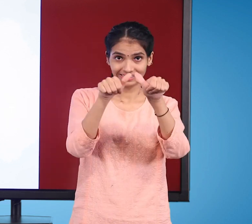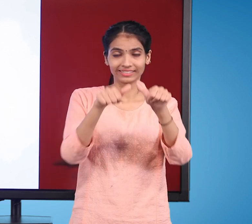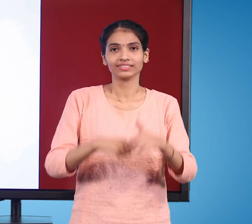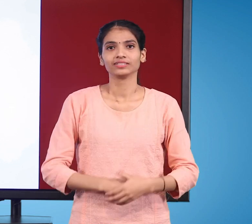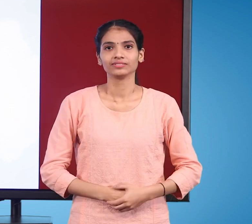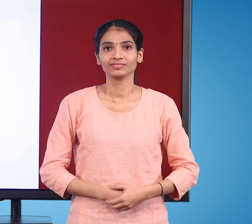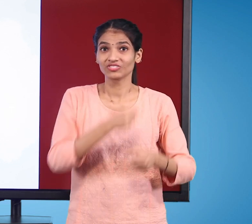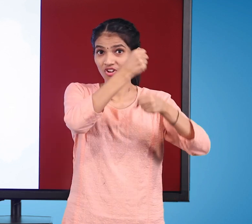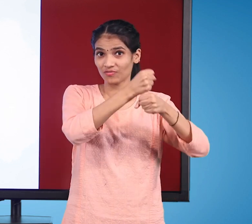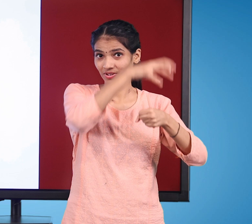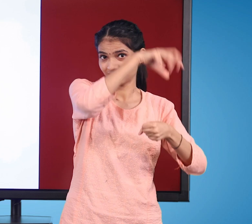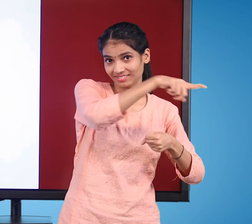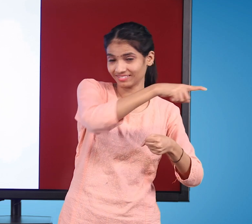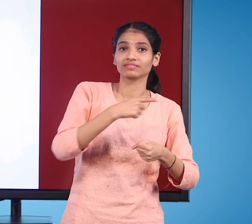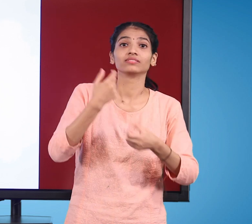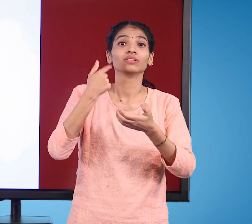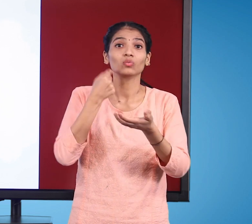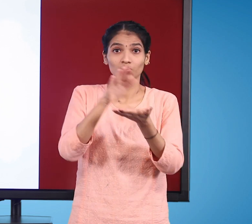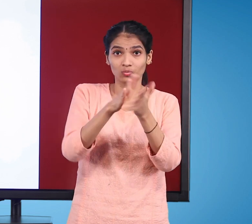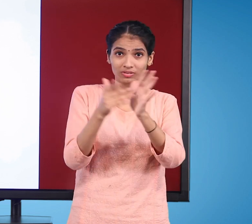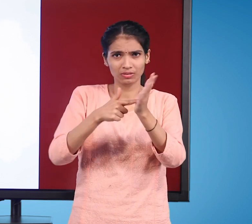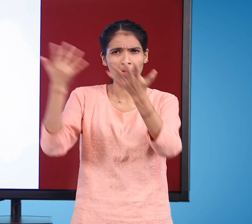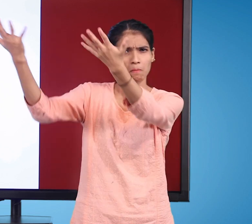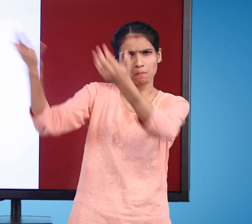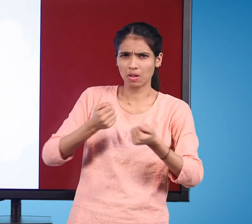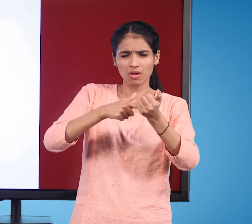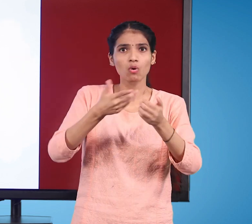A. The wheat production maximum,